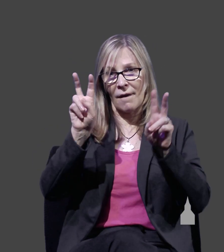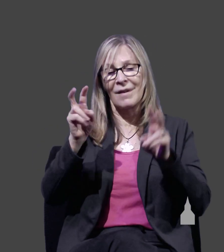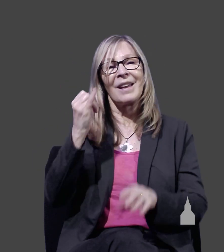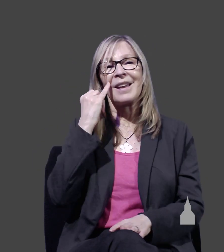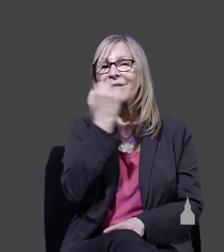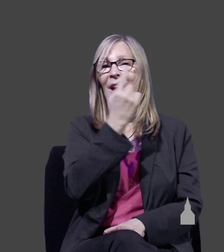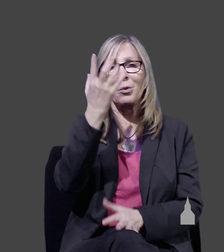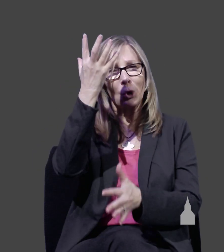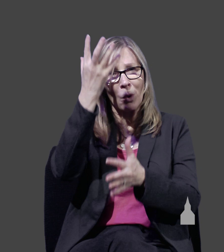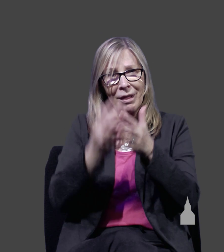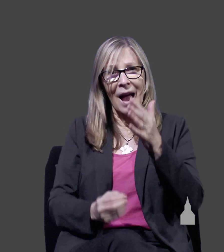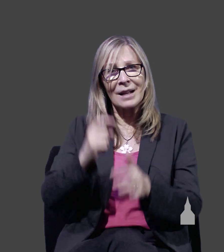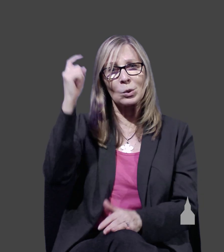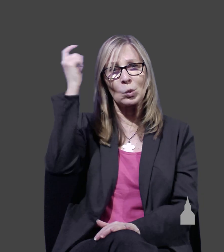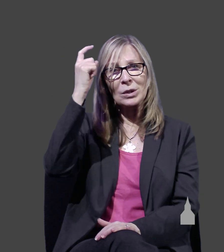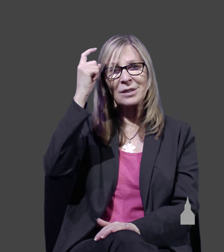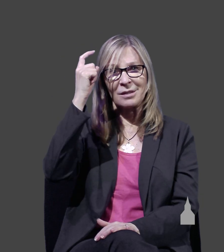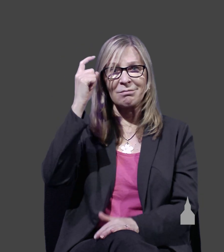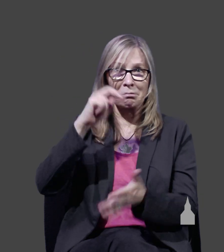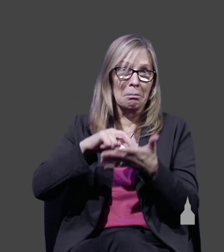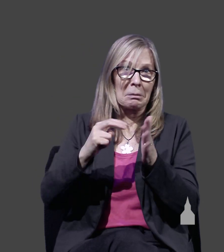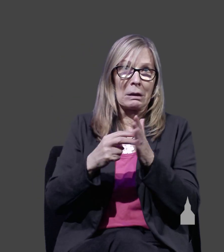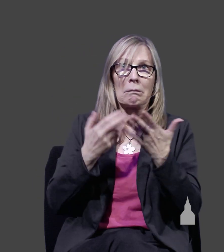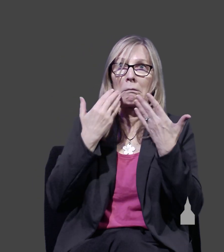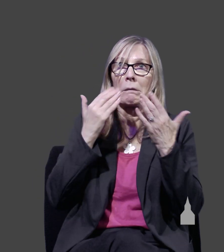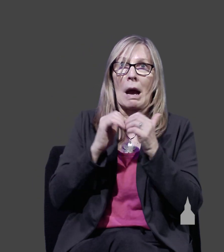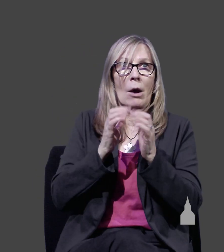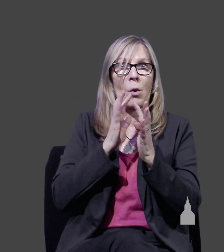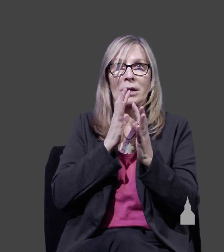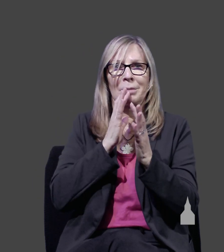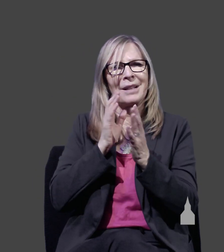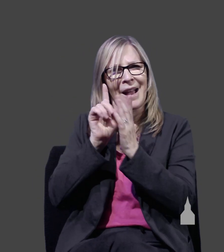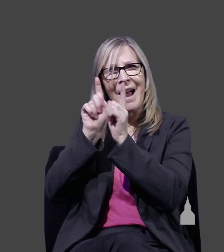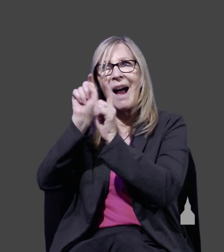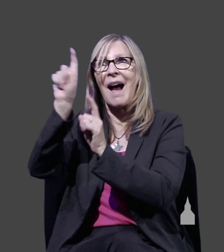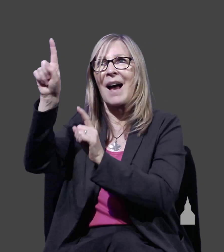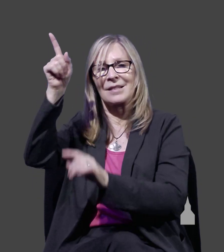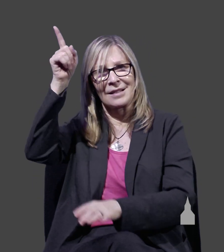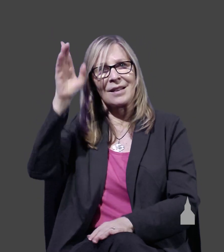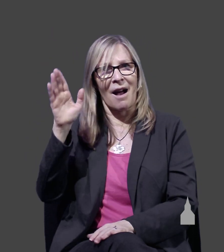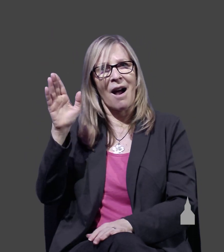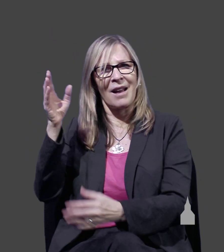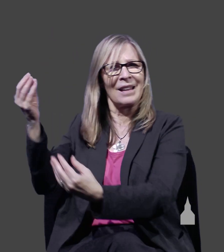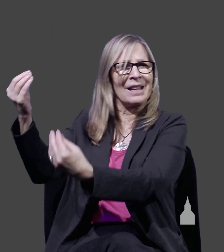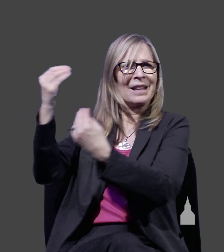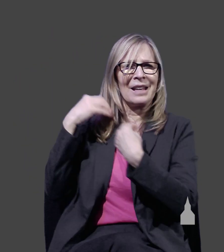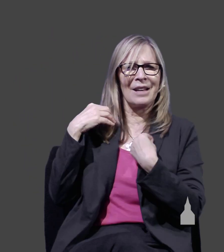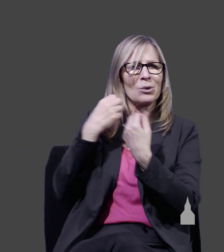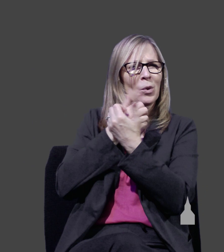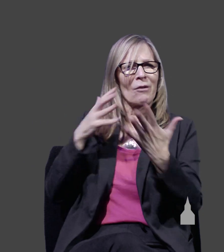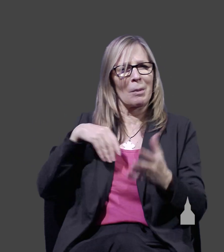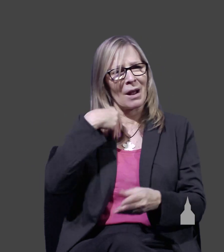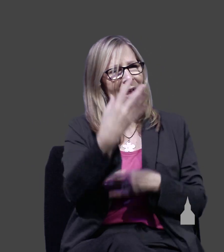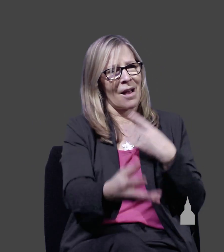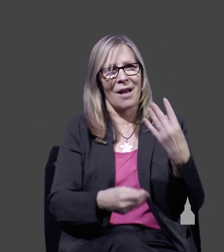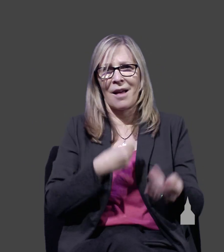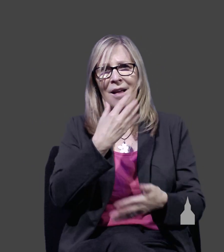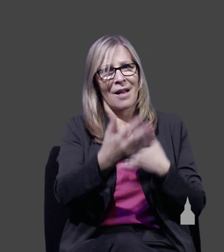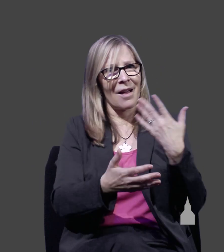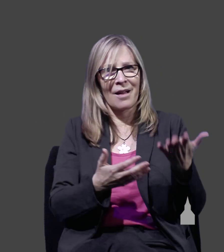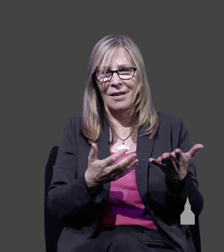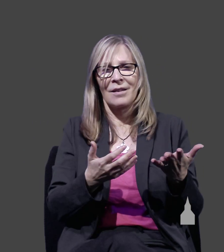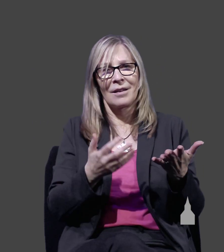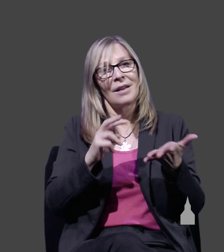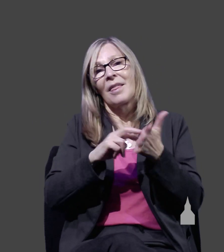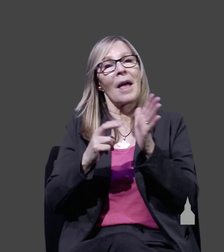include wisdom and how to speak, let him ask of God, who gives to all generously and without reproach, and it will be given to